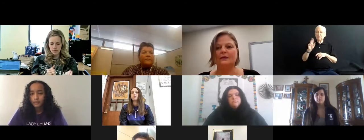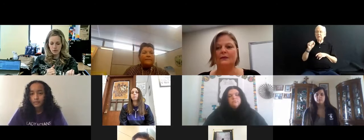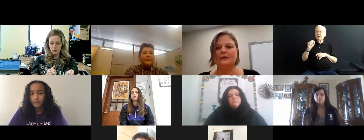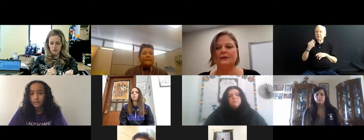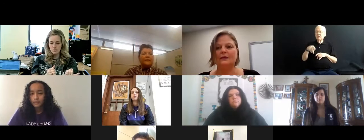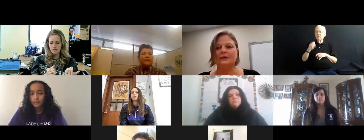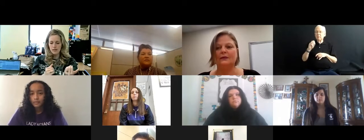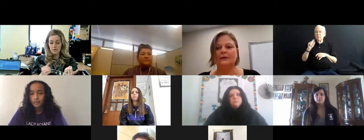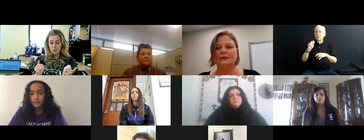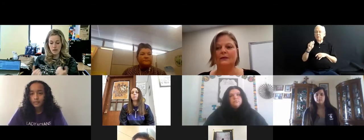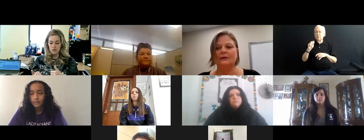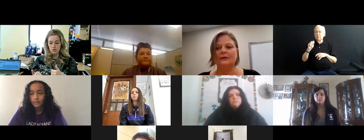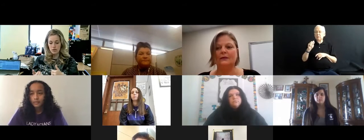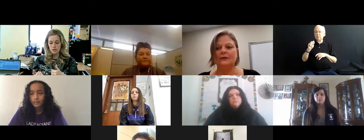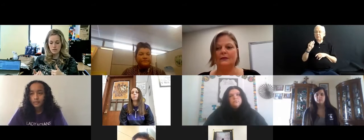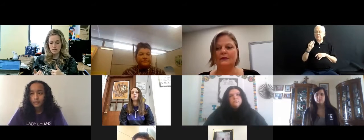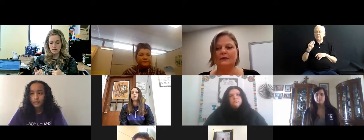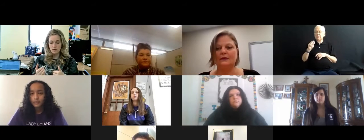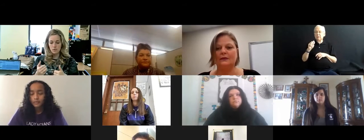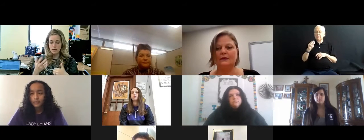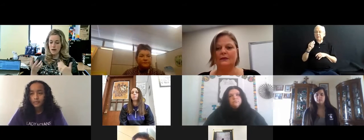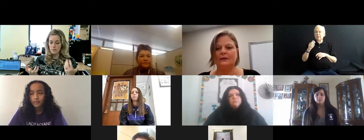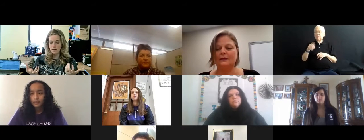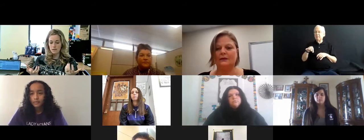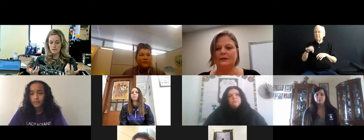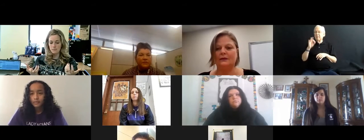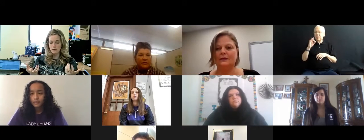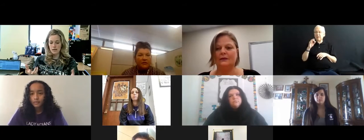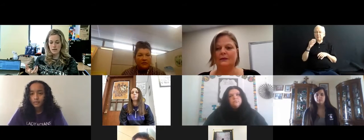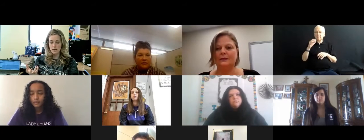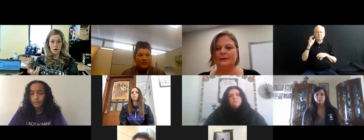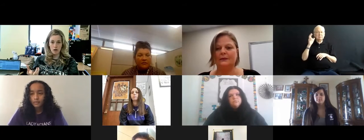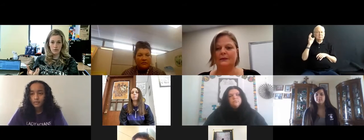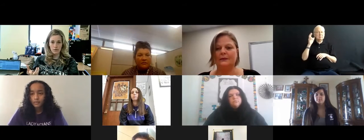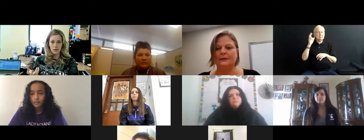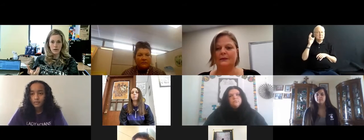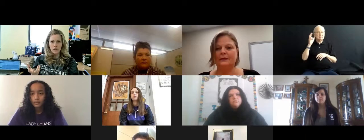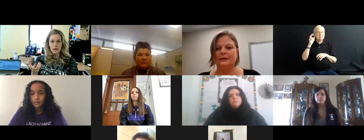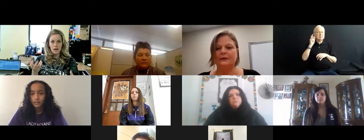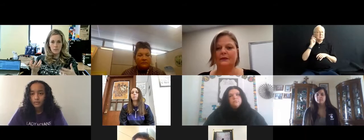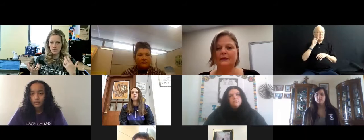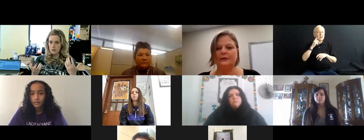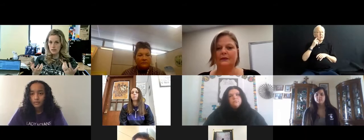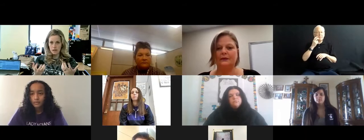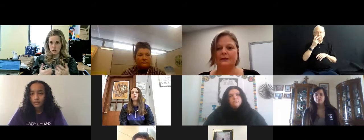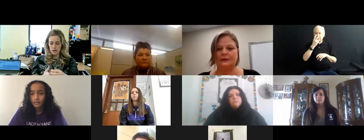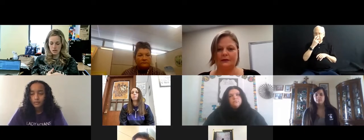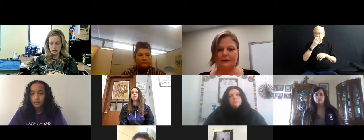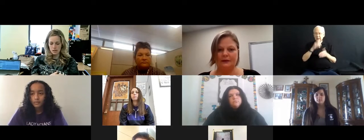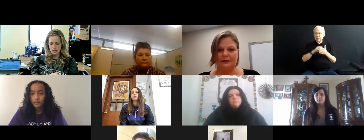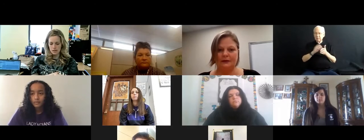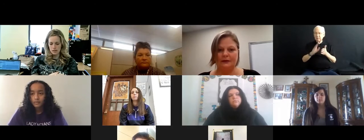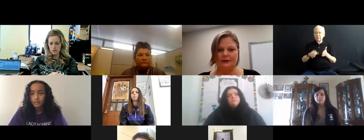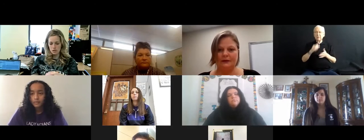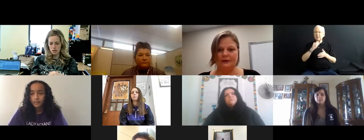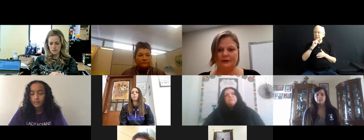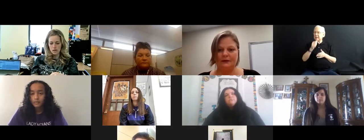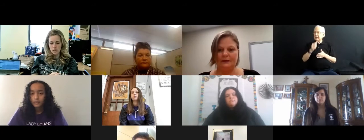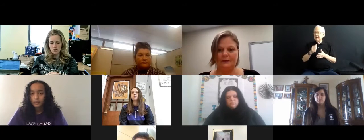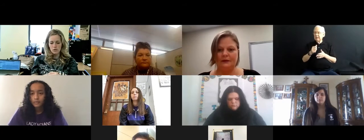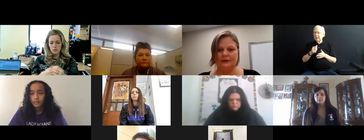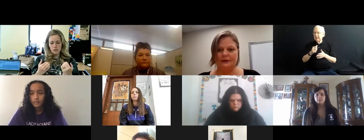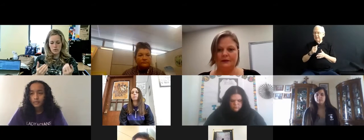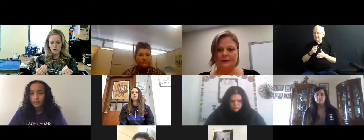there were several deaf and blind students who were not being taken care of and weren't getting the education that they